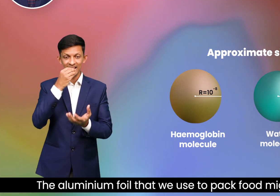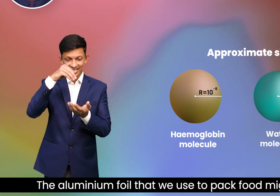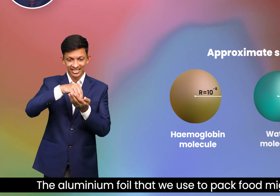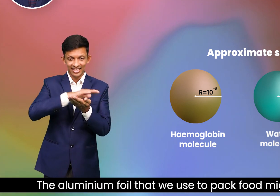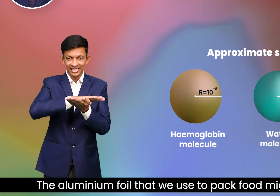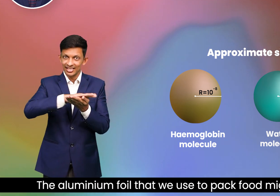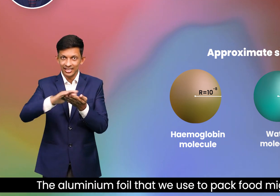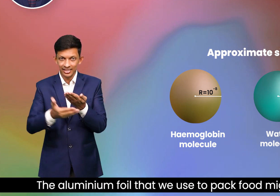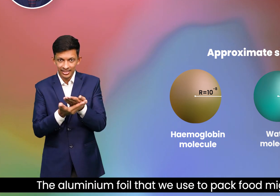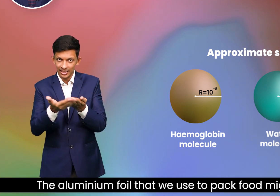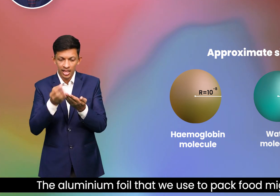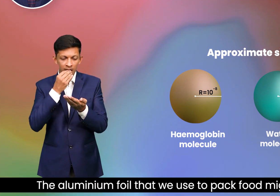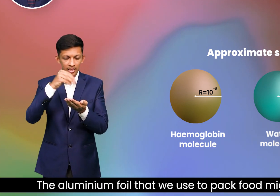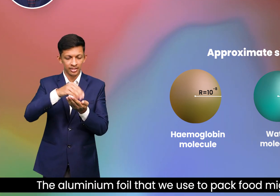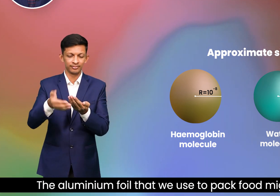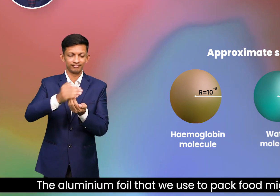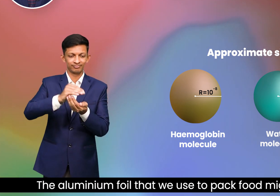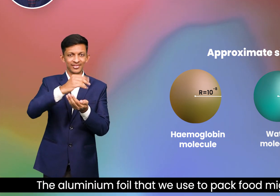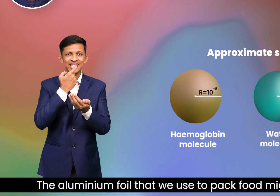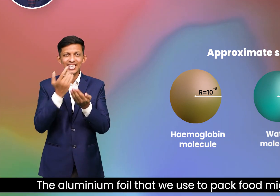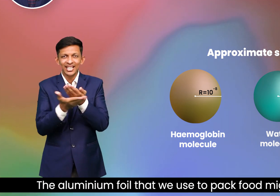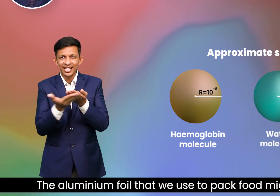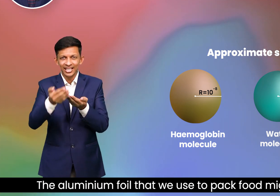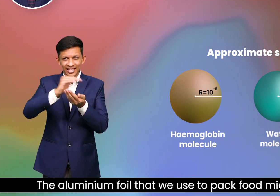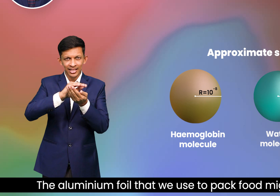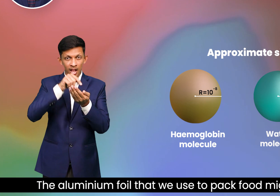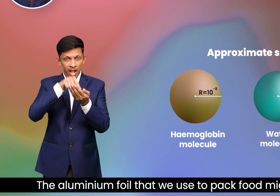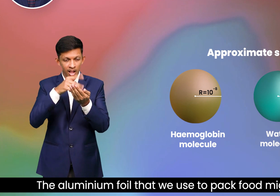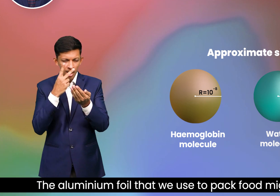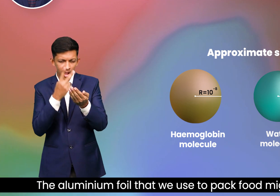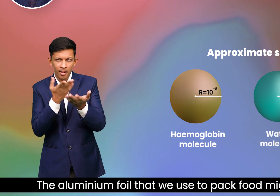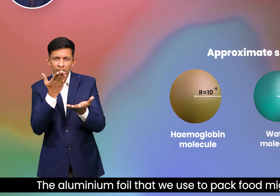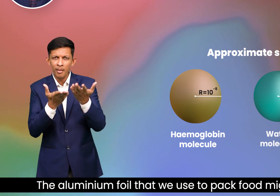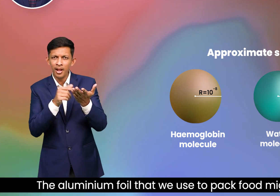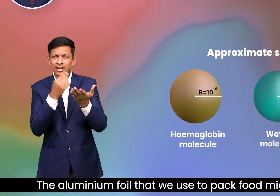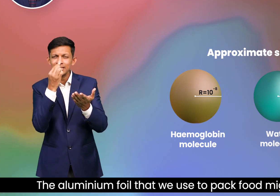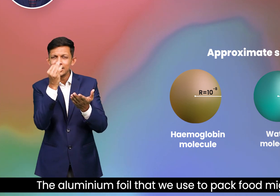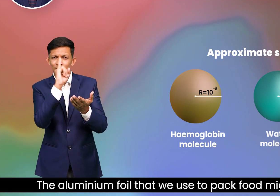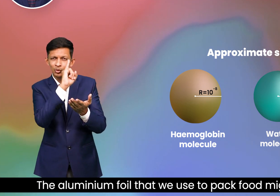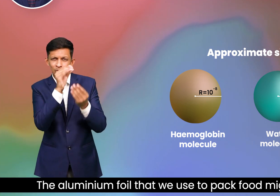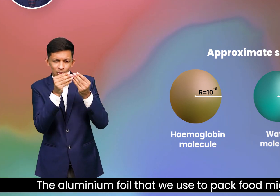The aluminum foil that we use to pack food might seem thin to you,